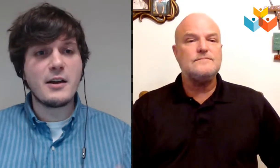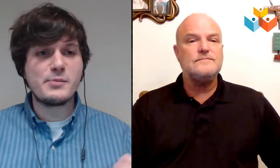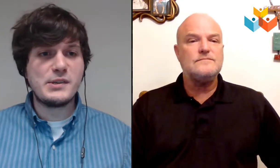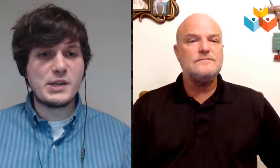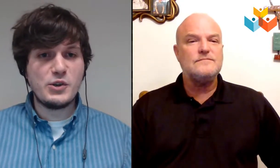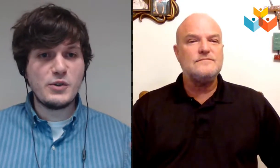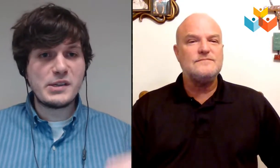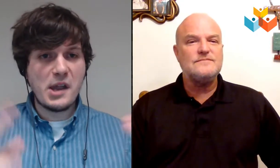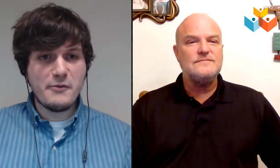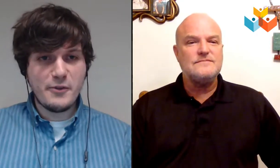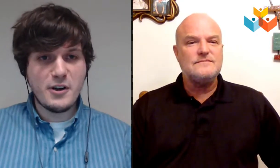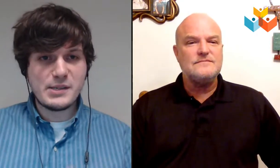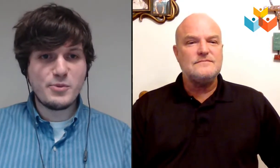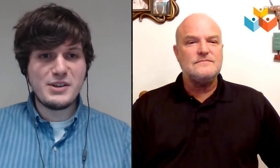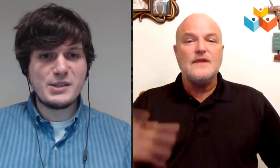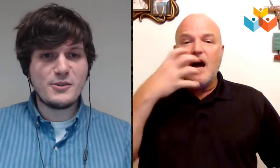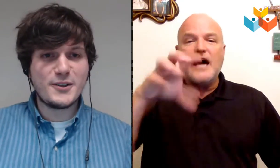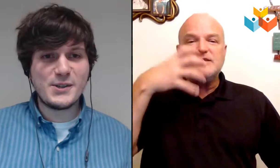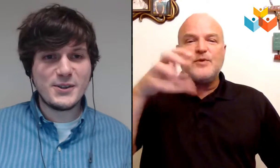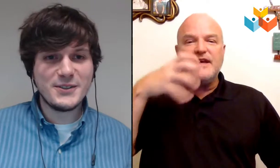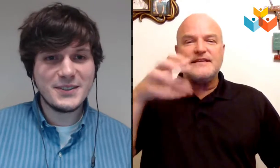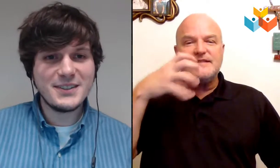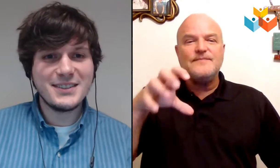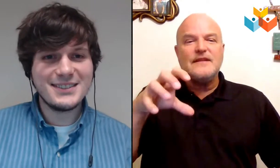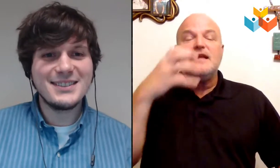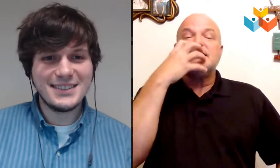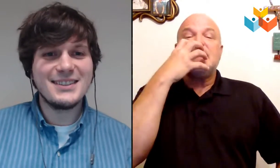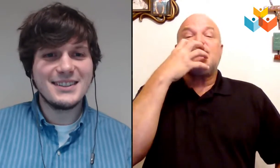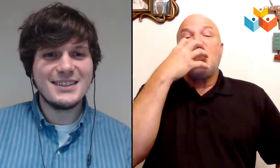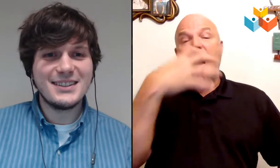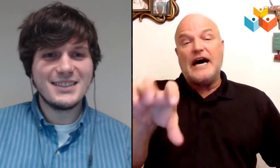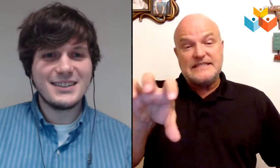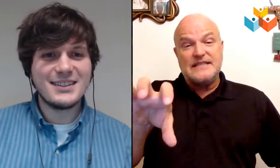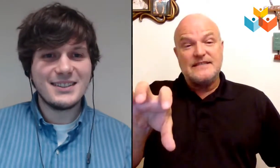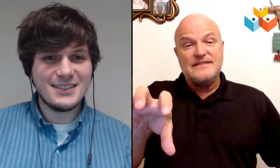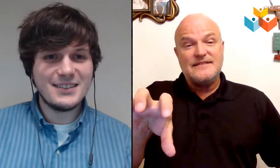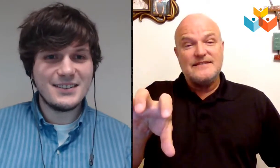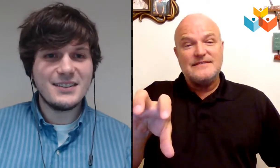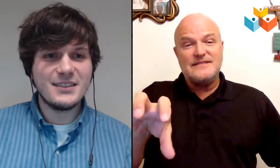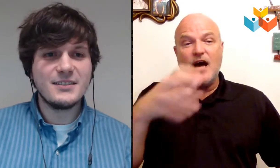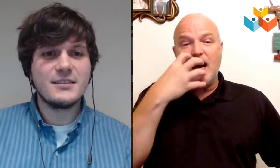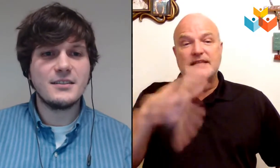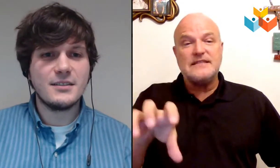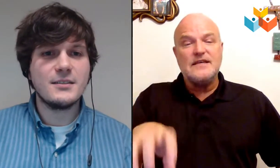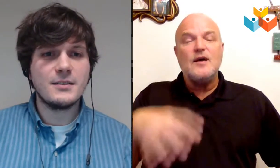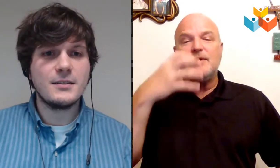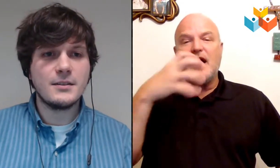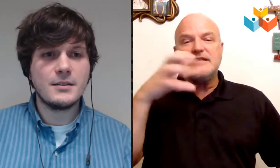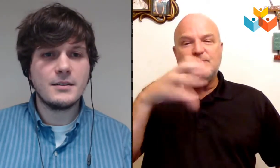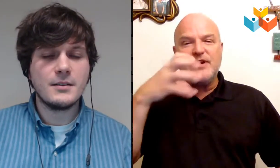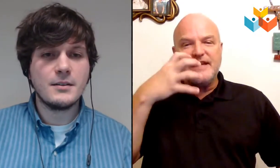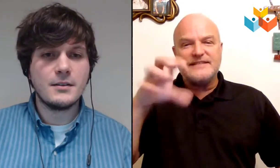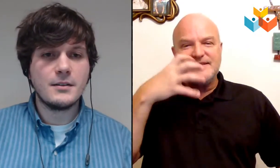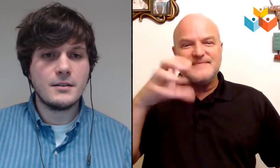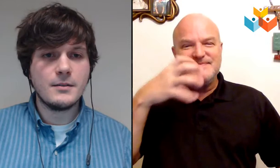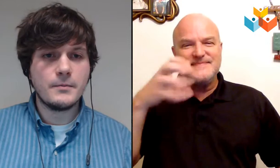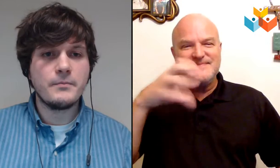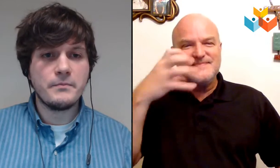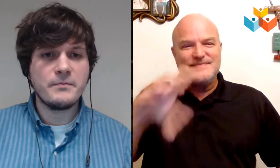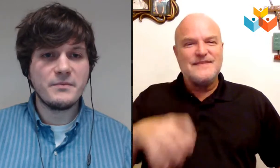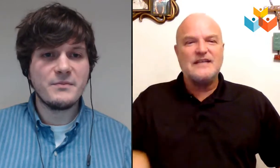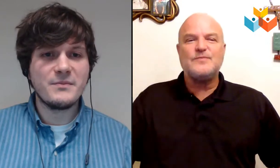Speaking of Hot Springs, can you do the sign for Hot Springs in Arkansas? Hot Springs. The sign for hot, just hot, but Hot